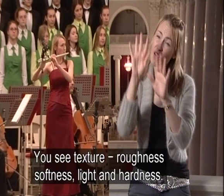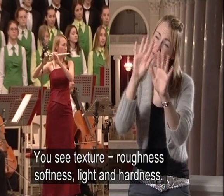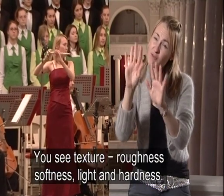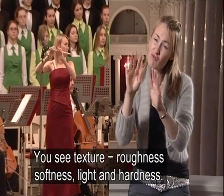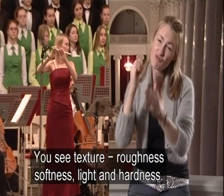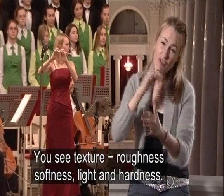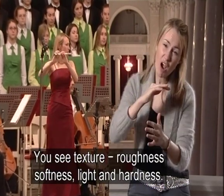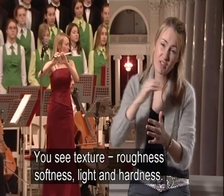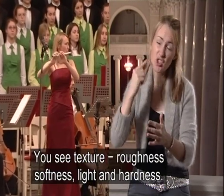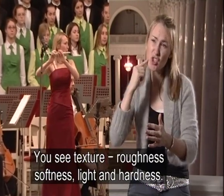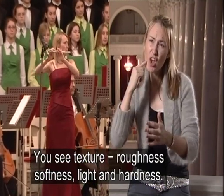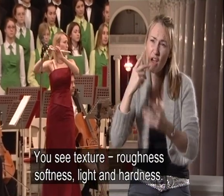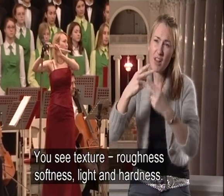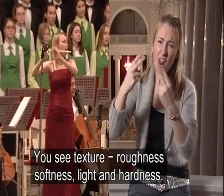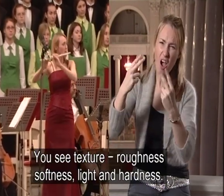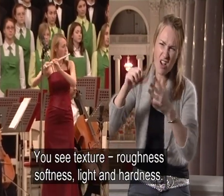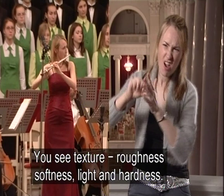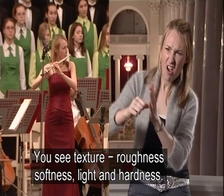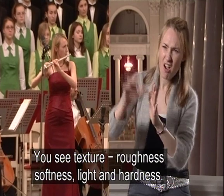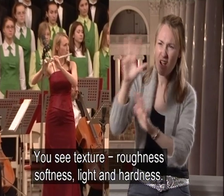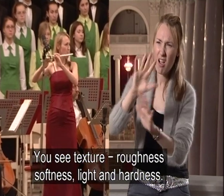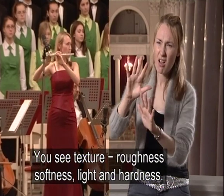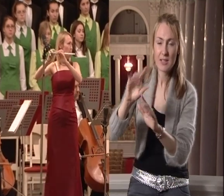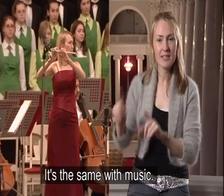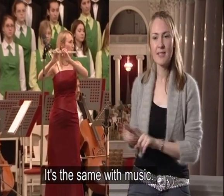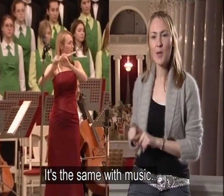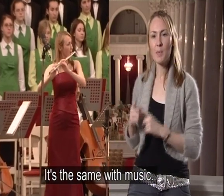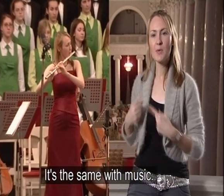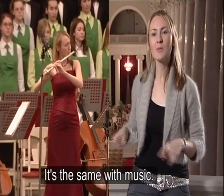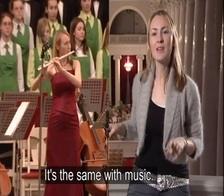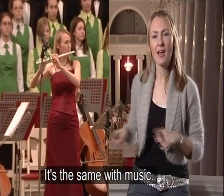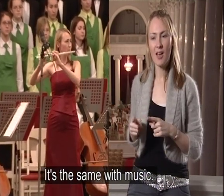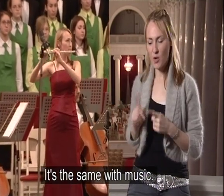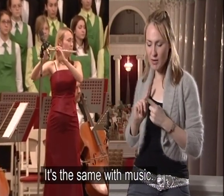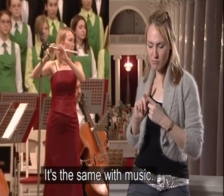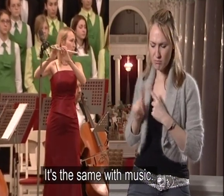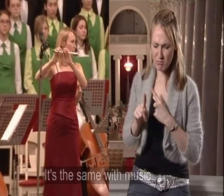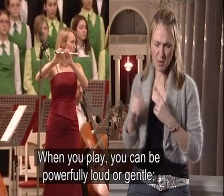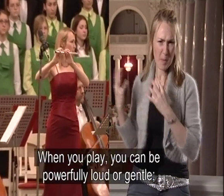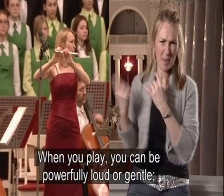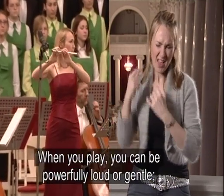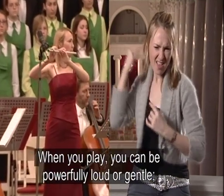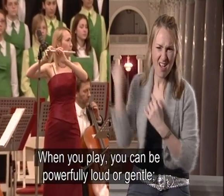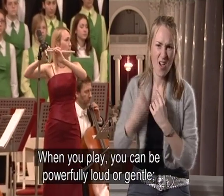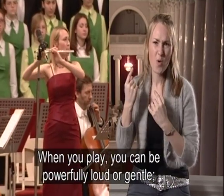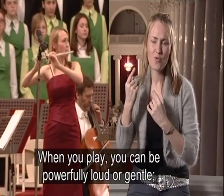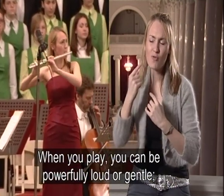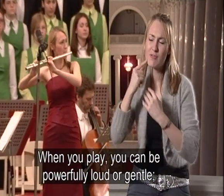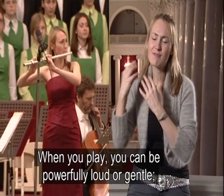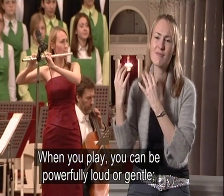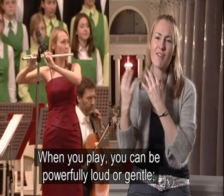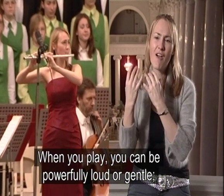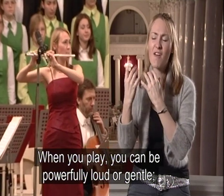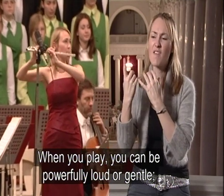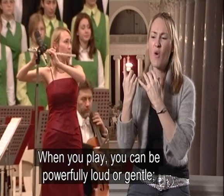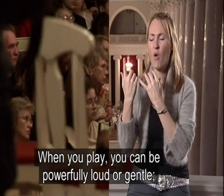texture, roughness, softness, light and hardness. It's the same with music. When you play, you can